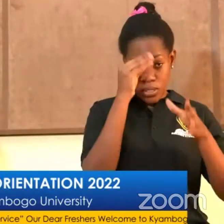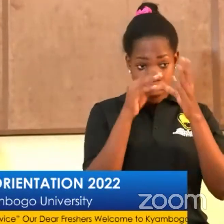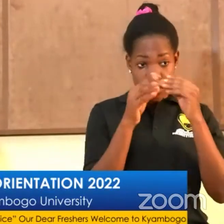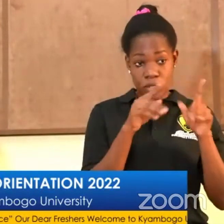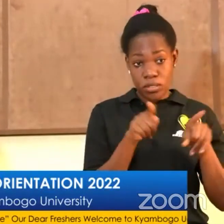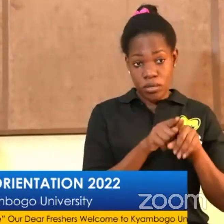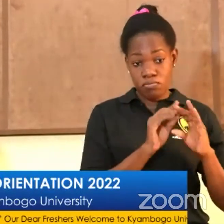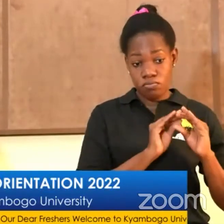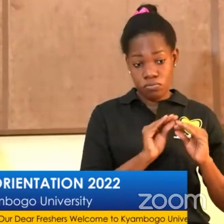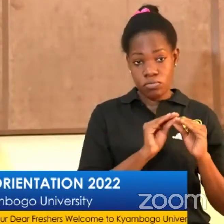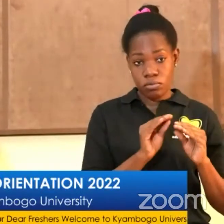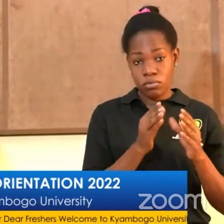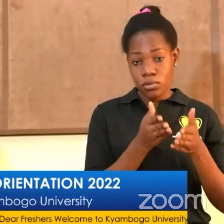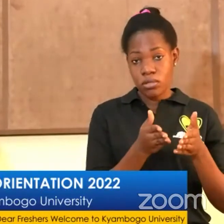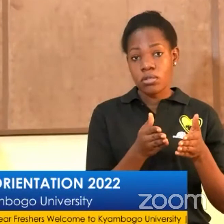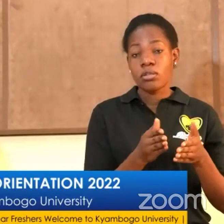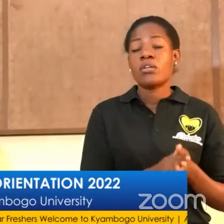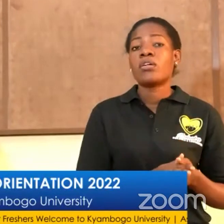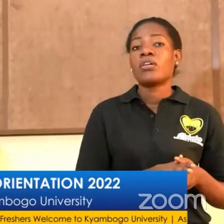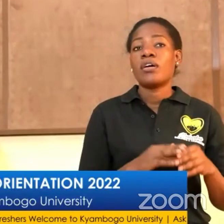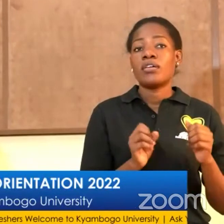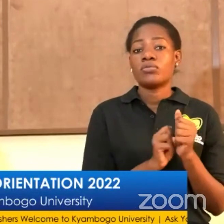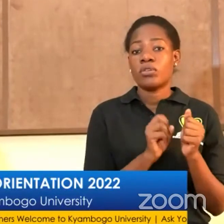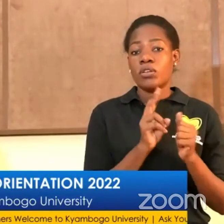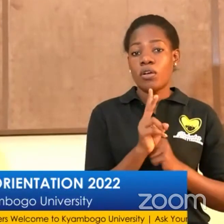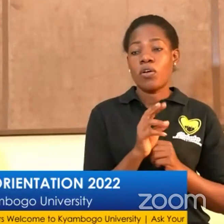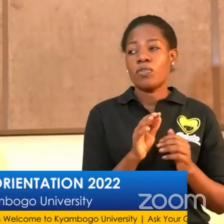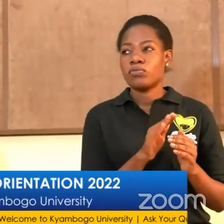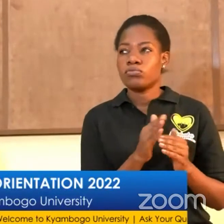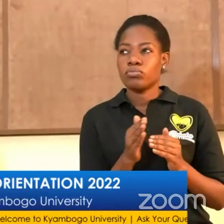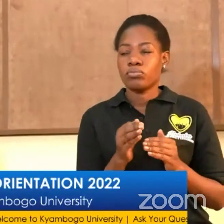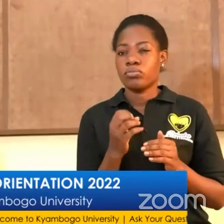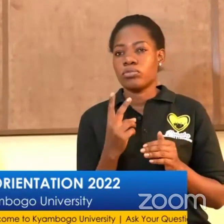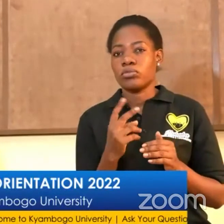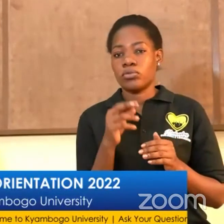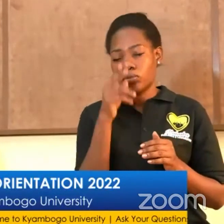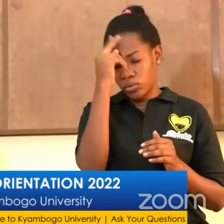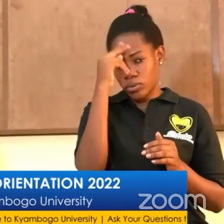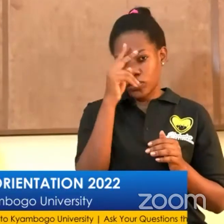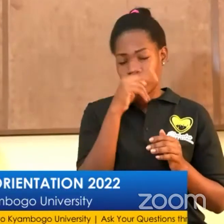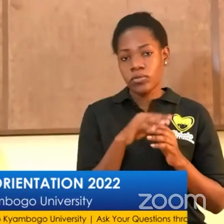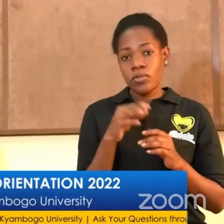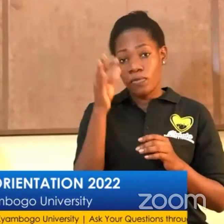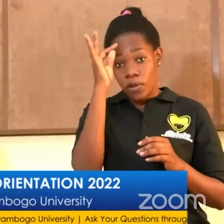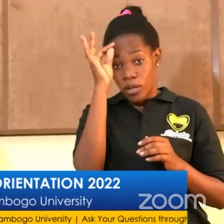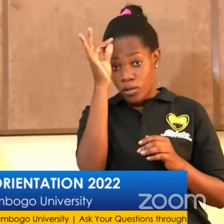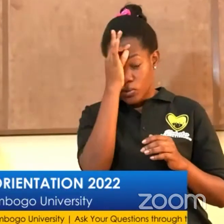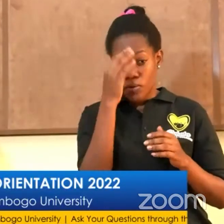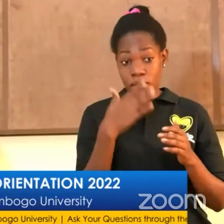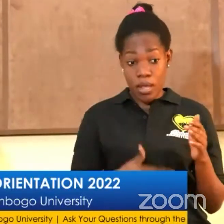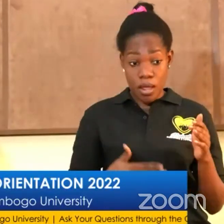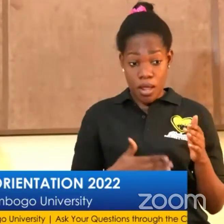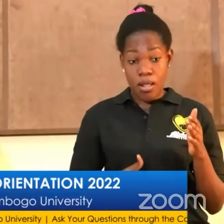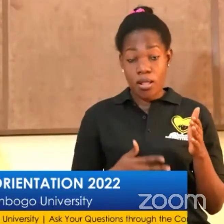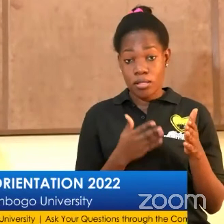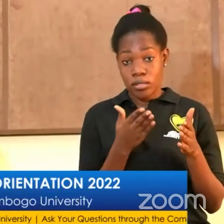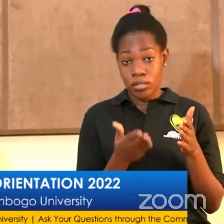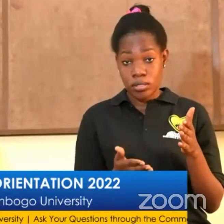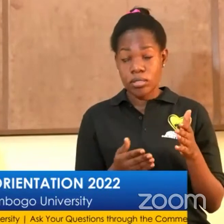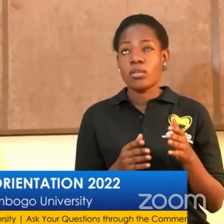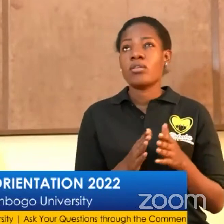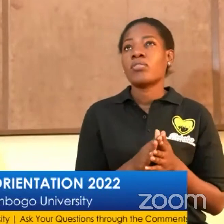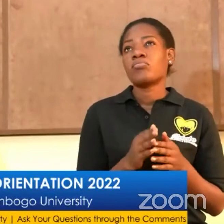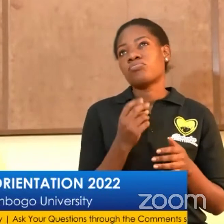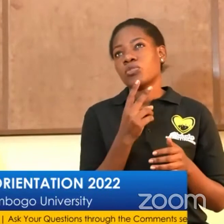From 12 to 2, the students from Faculty of Science, and 2 to